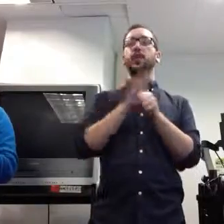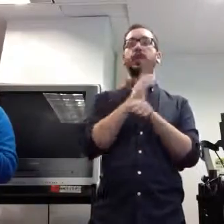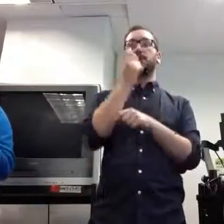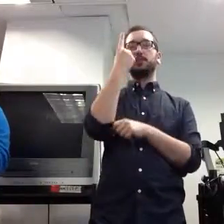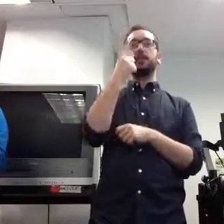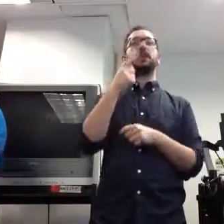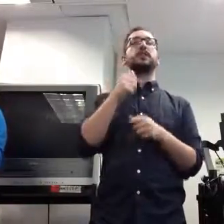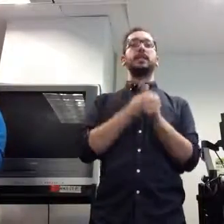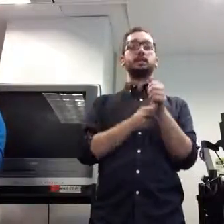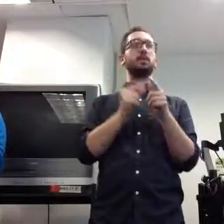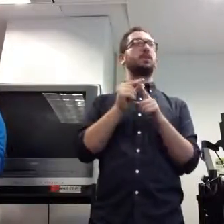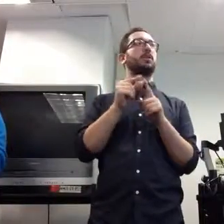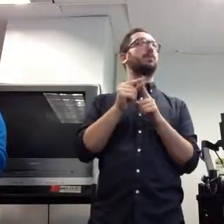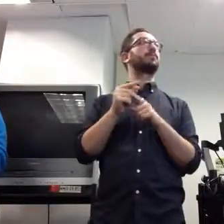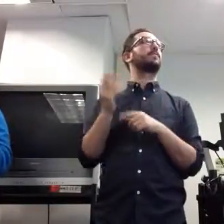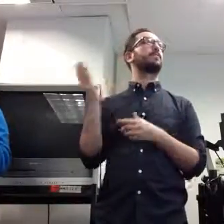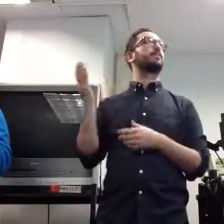down as we go.